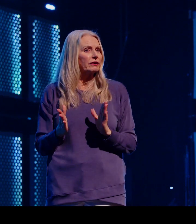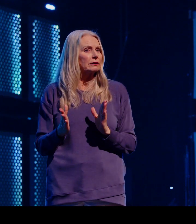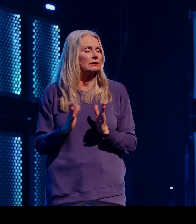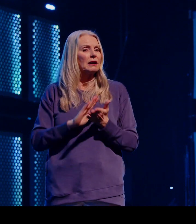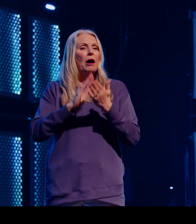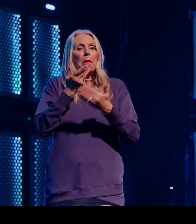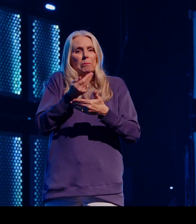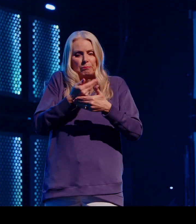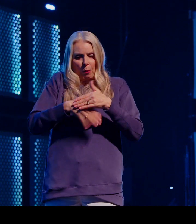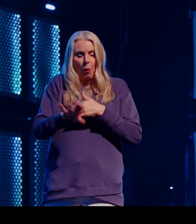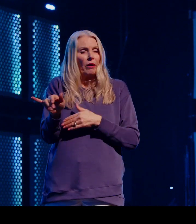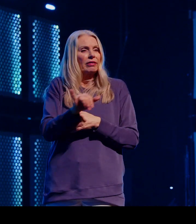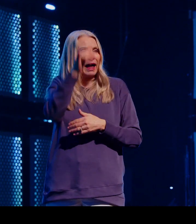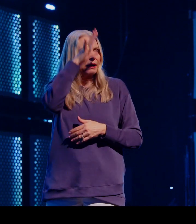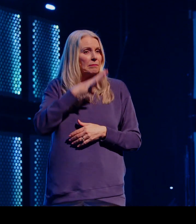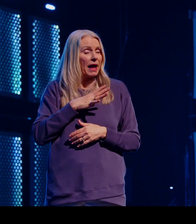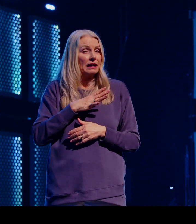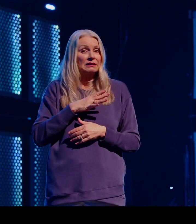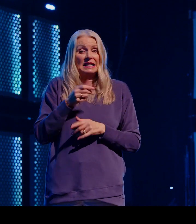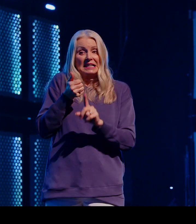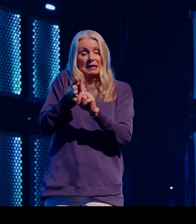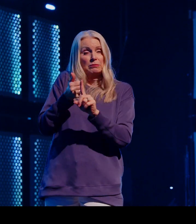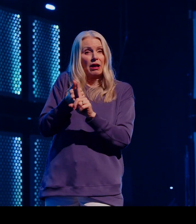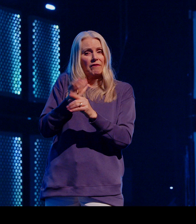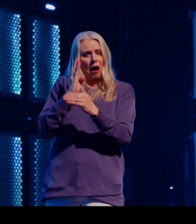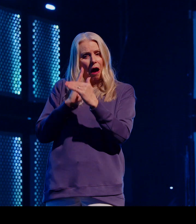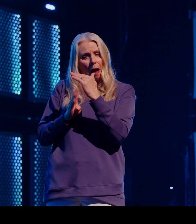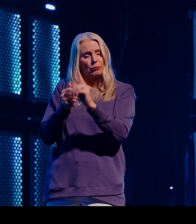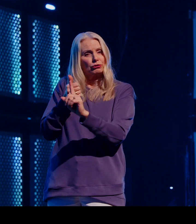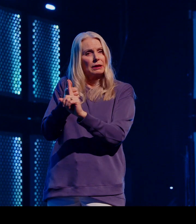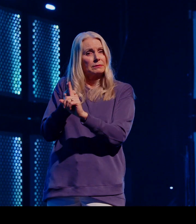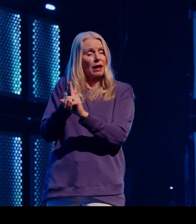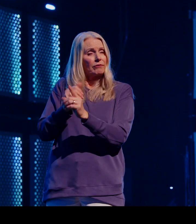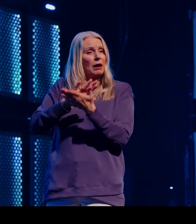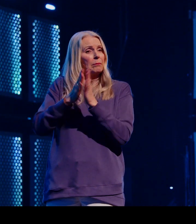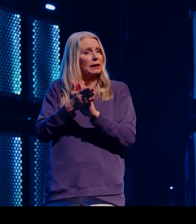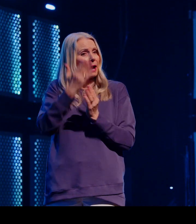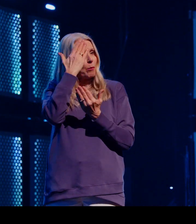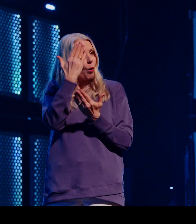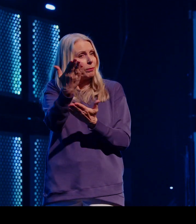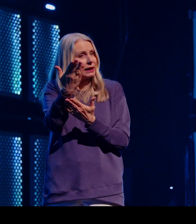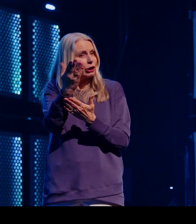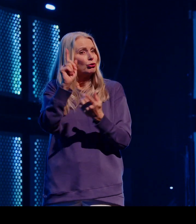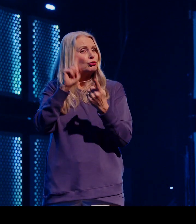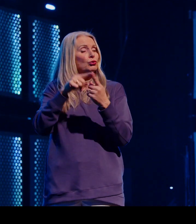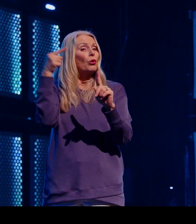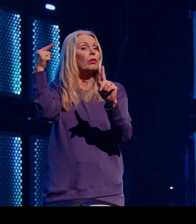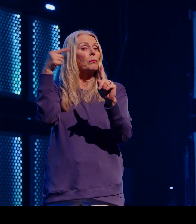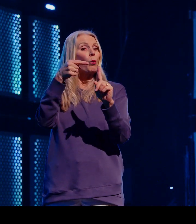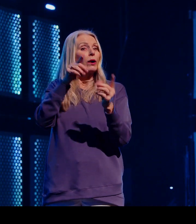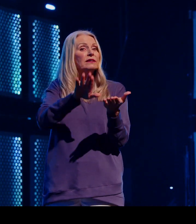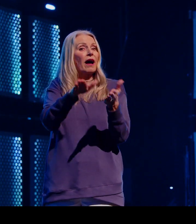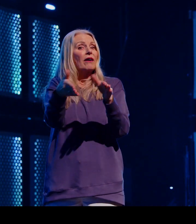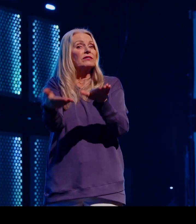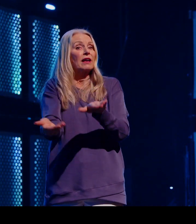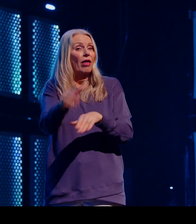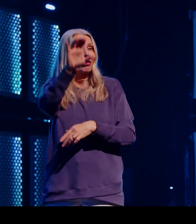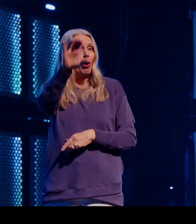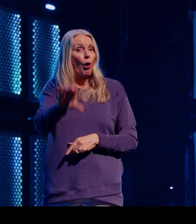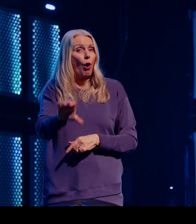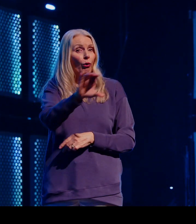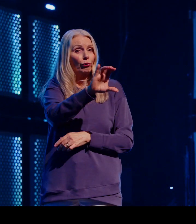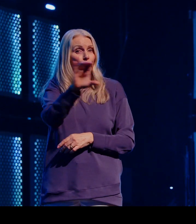men, and being found in human form, he humbled himself by becoming obedient to the point of death, even death on a